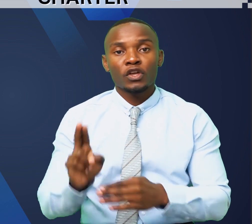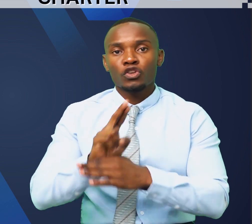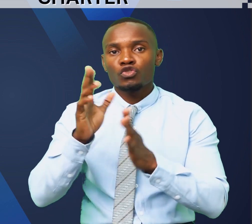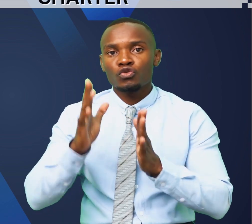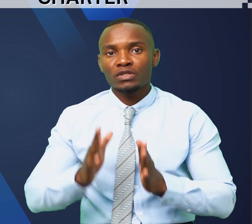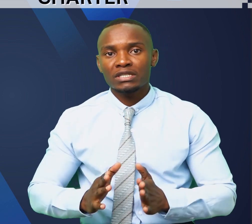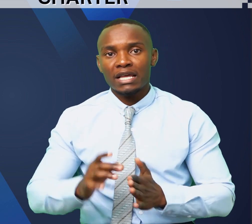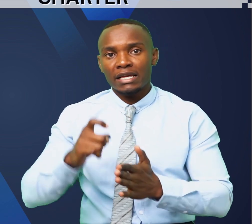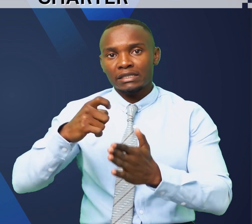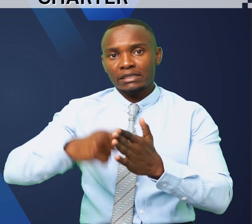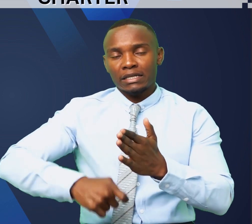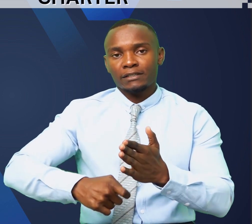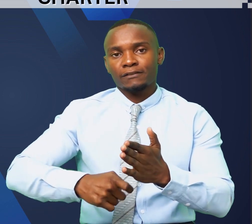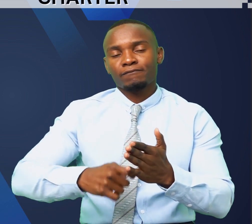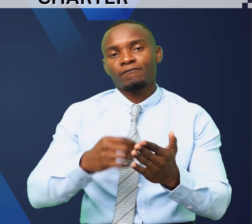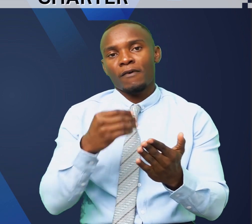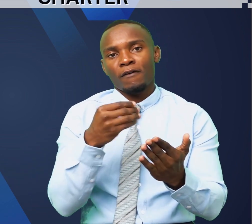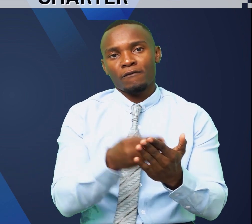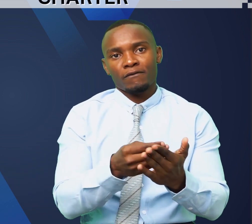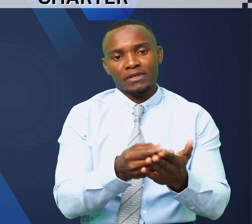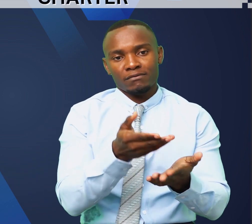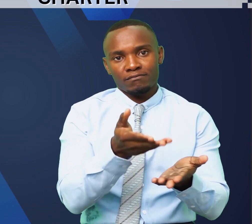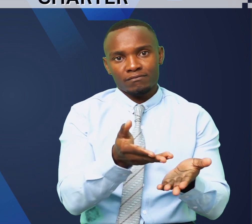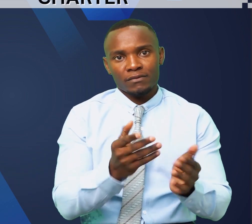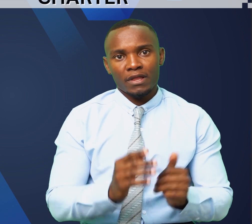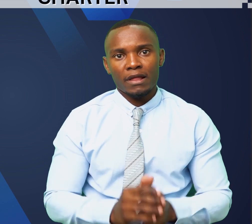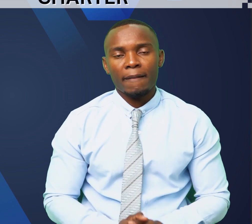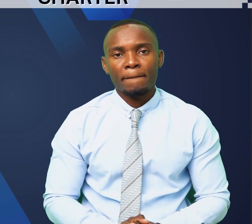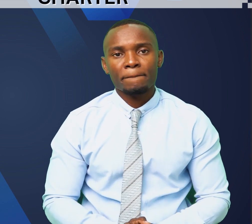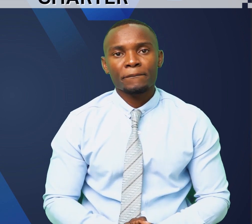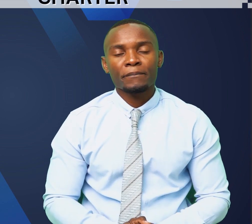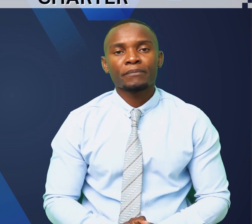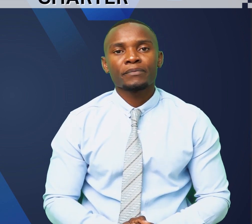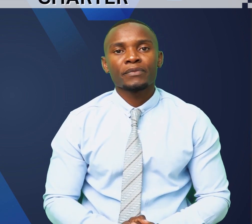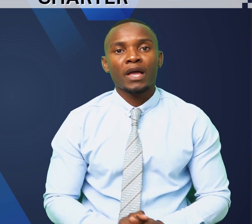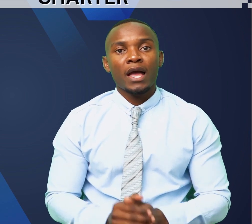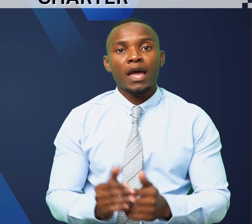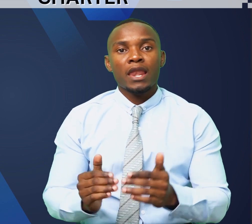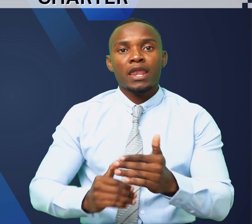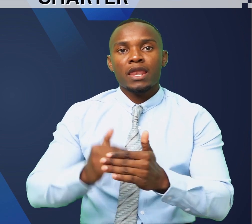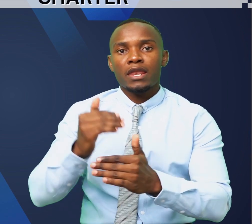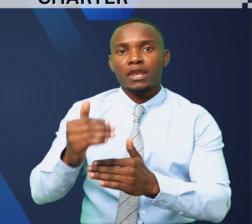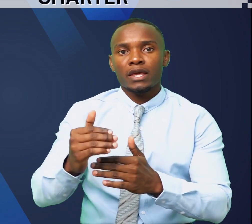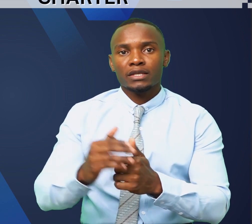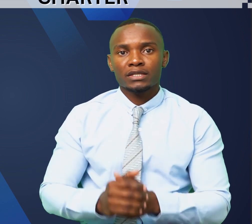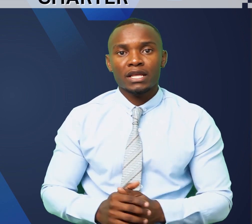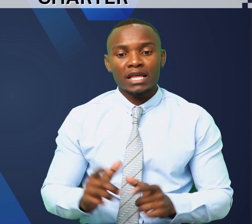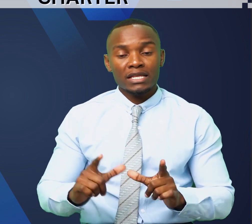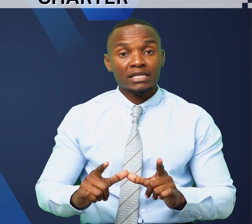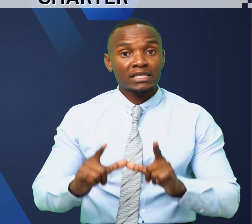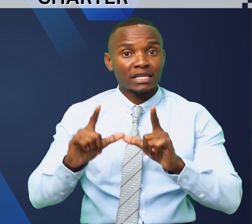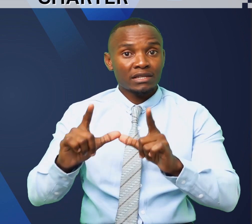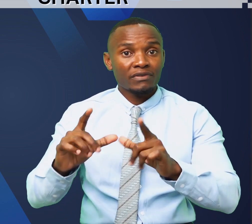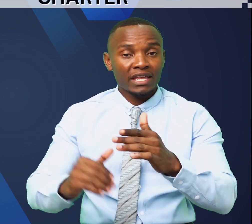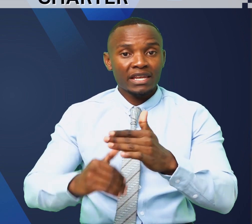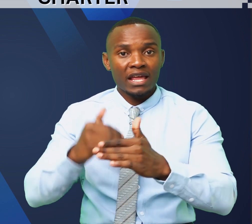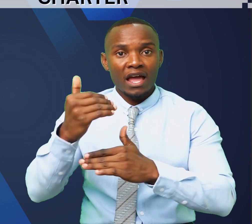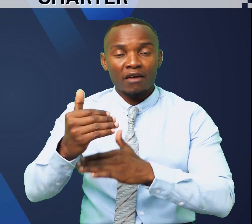User charges, applicable fees. Service rendered, issue certificate after completion